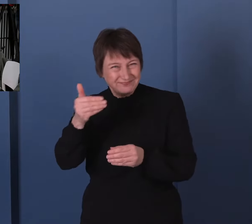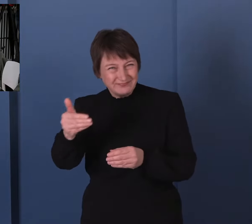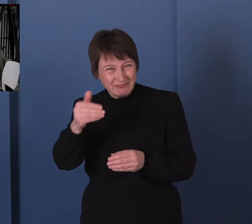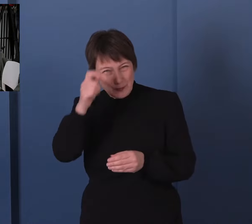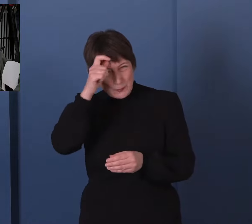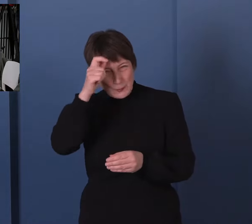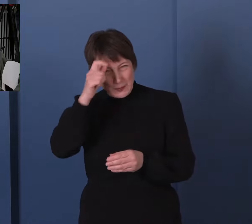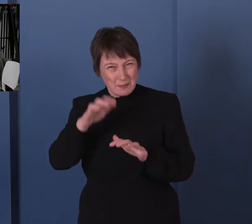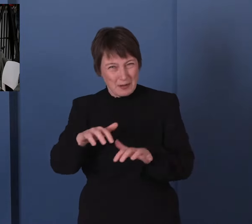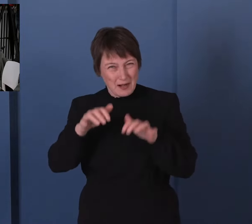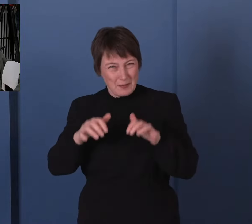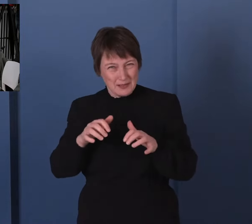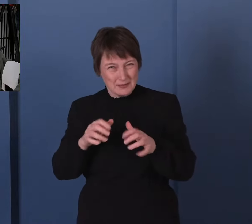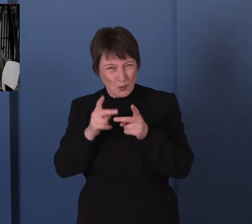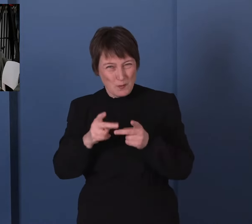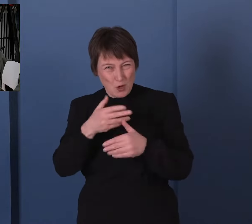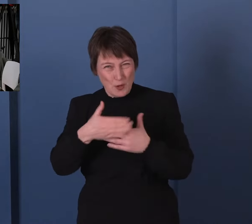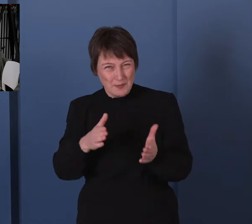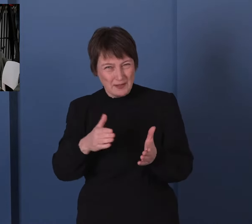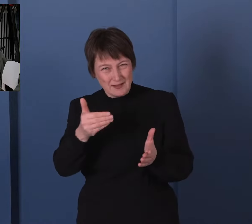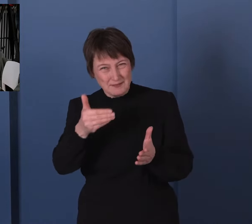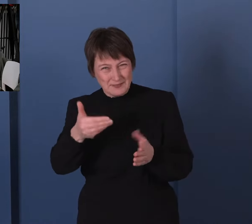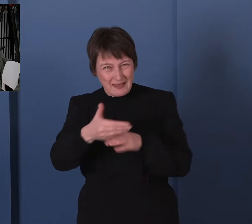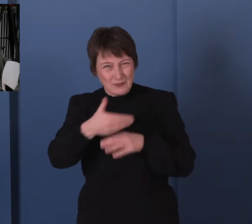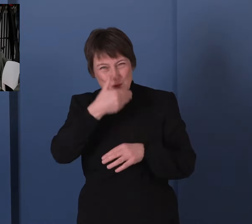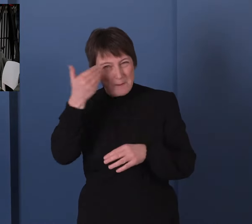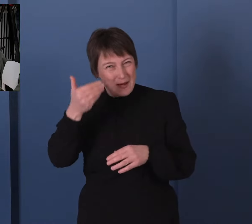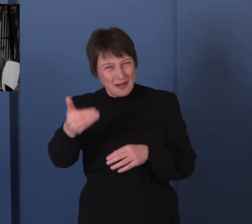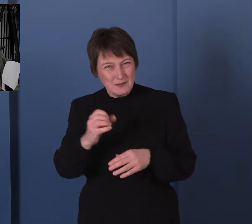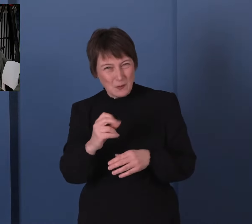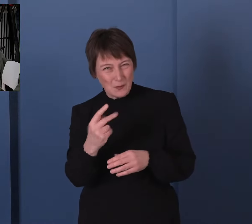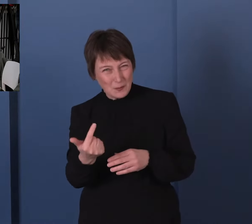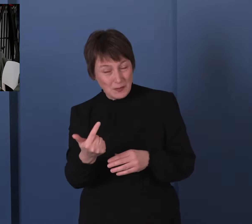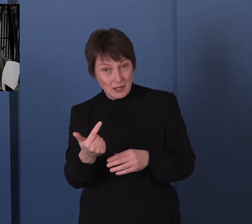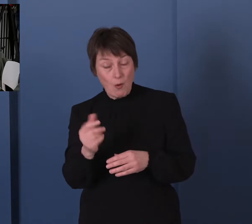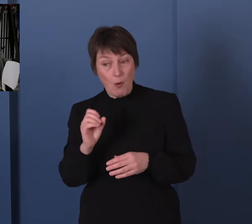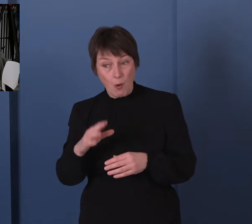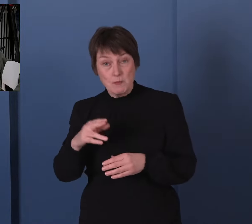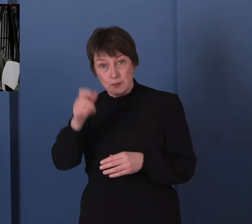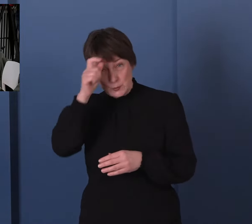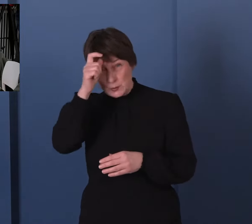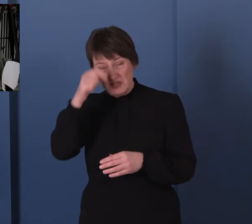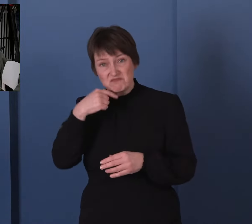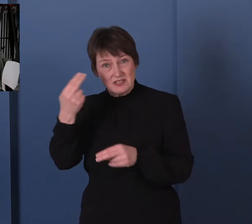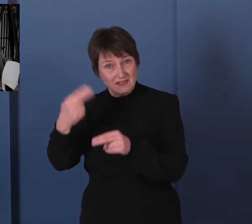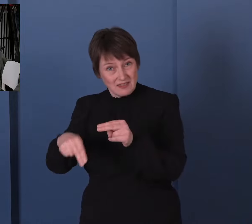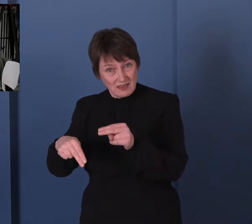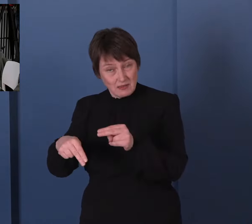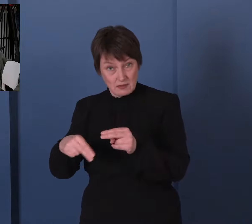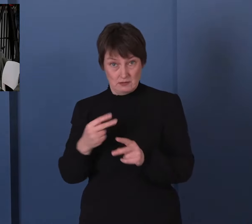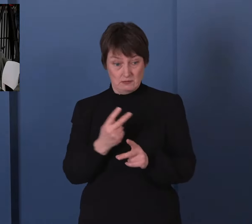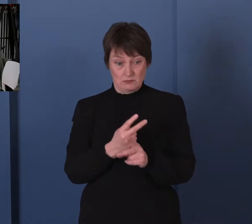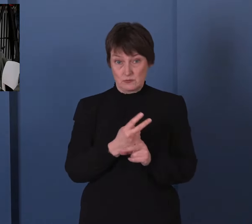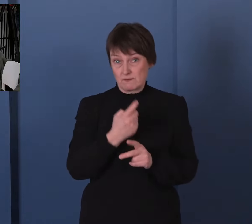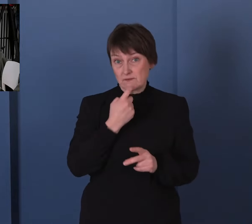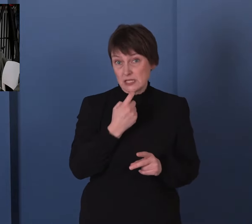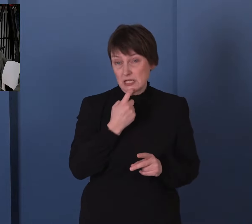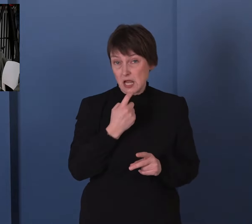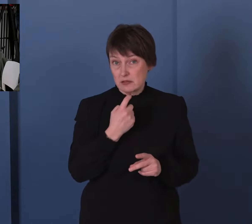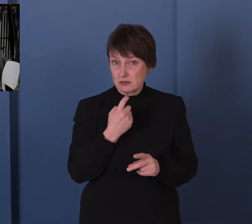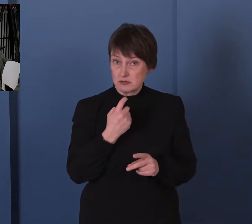October after the summer recess, will Finland consider entering NATO without